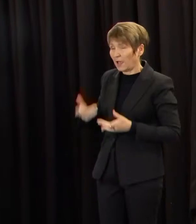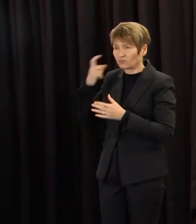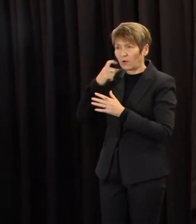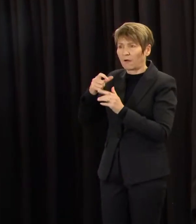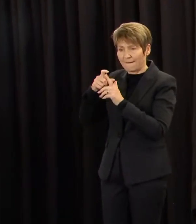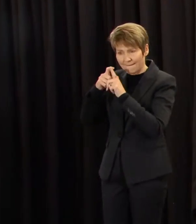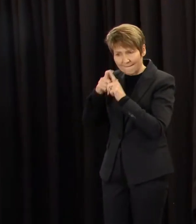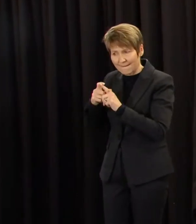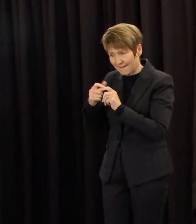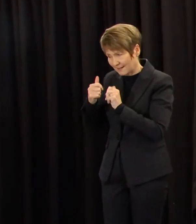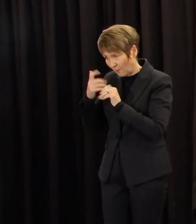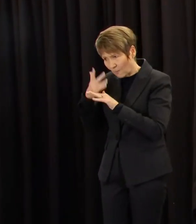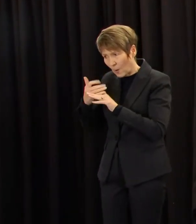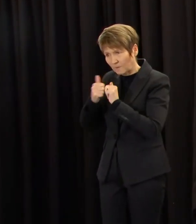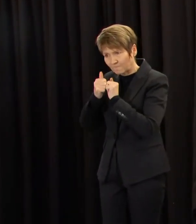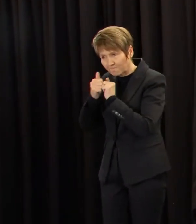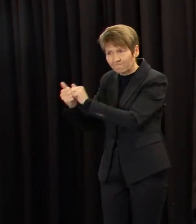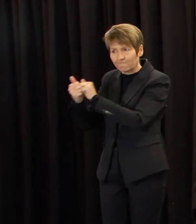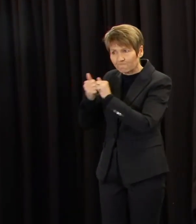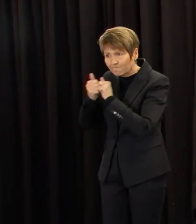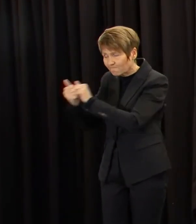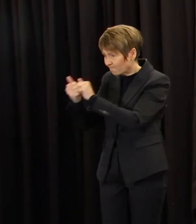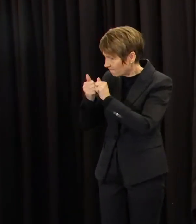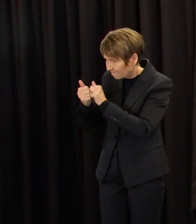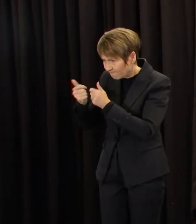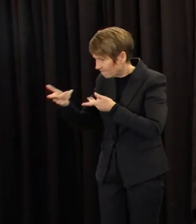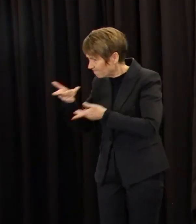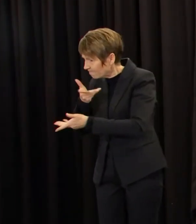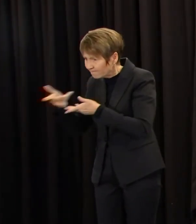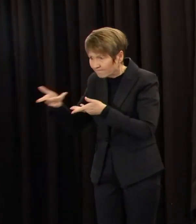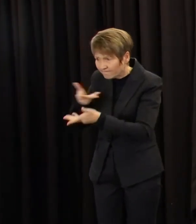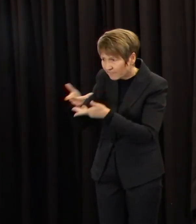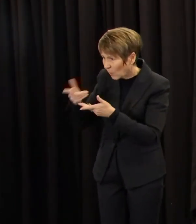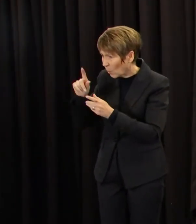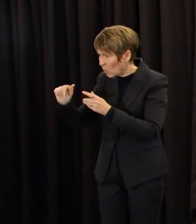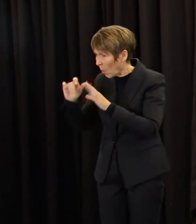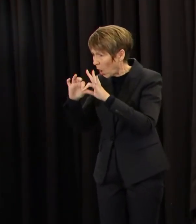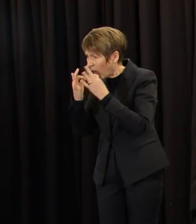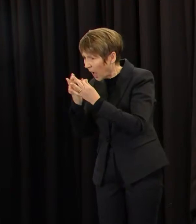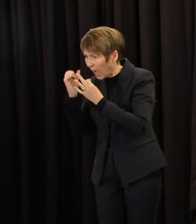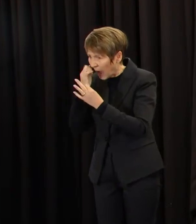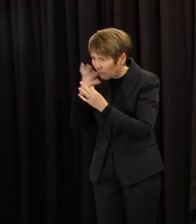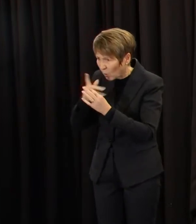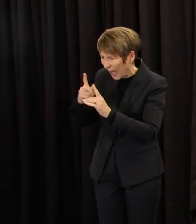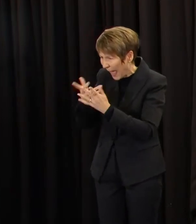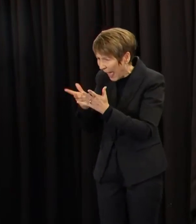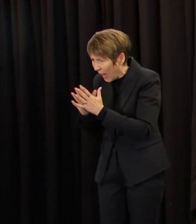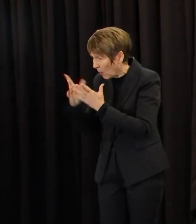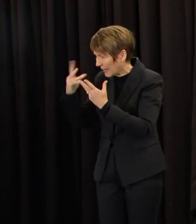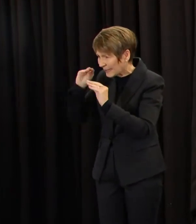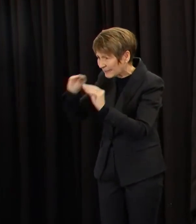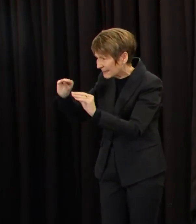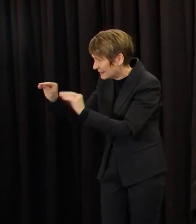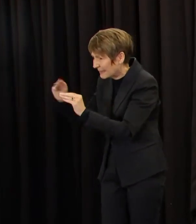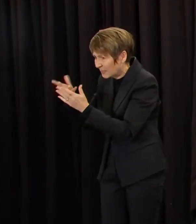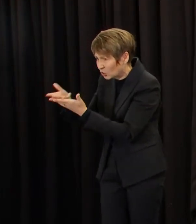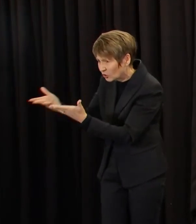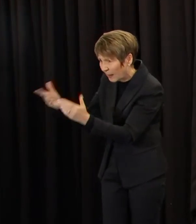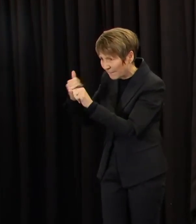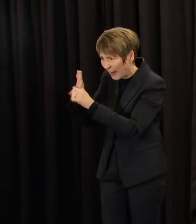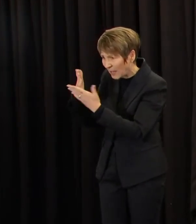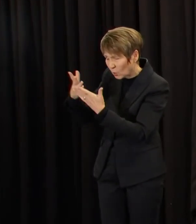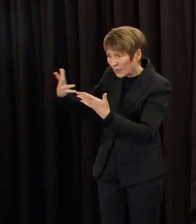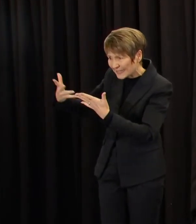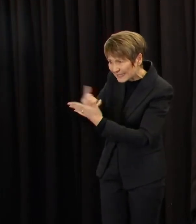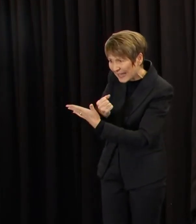from the beginning. When we started the vaccination program all the way back in February, we focused on getting outreach and services right into every